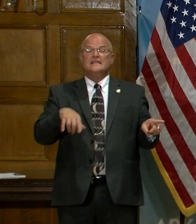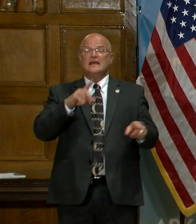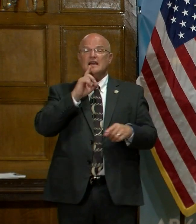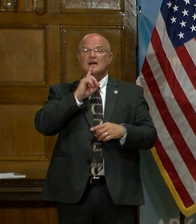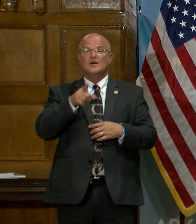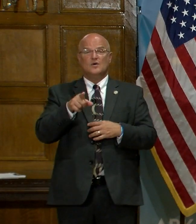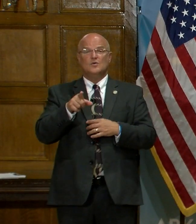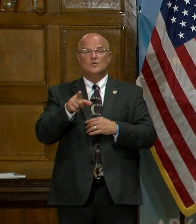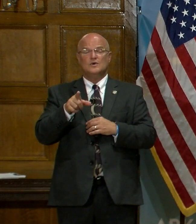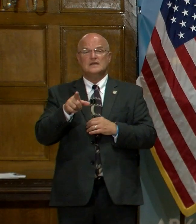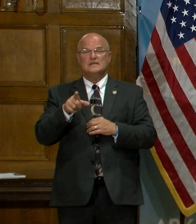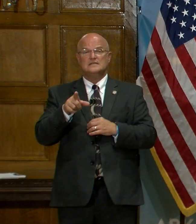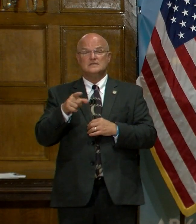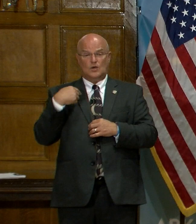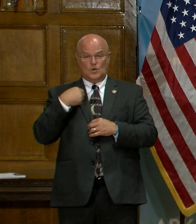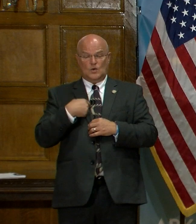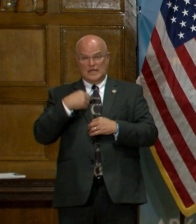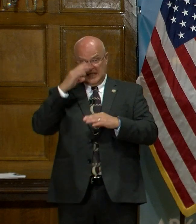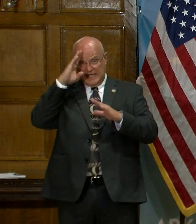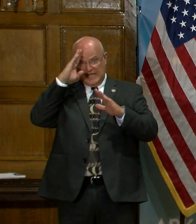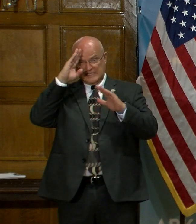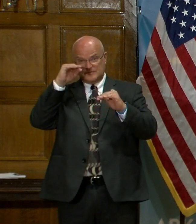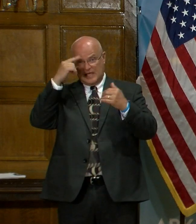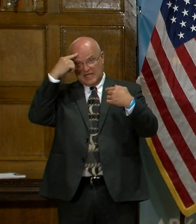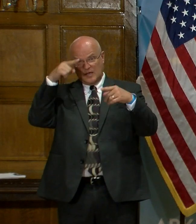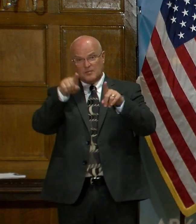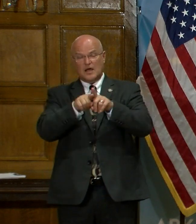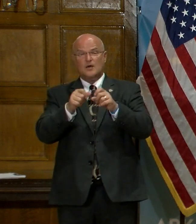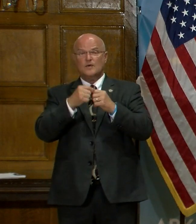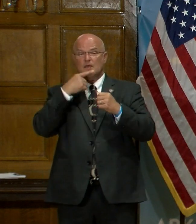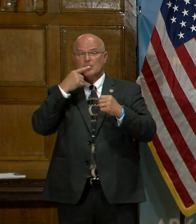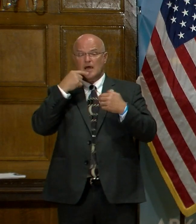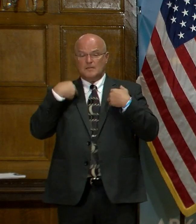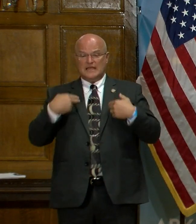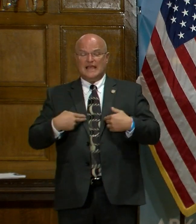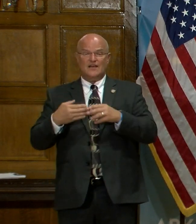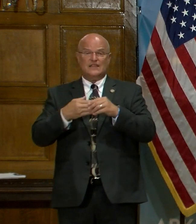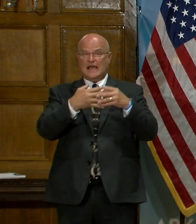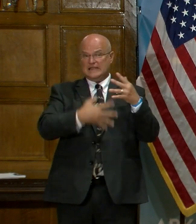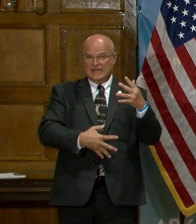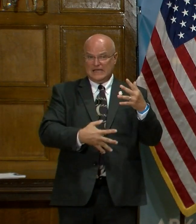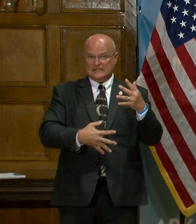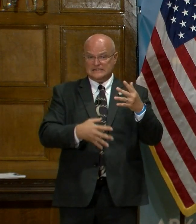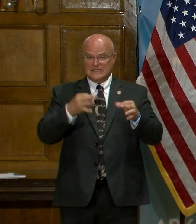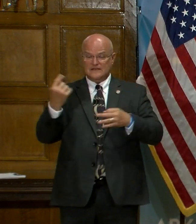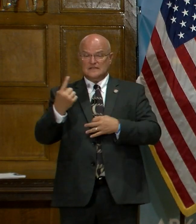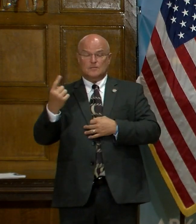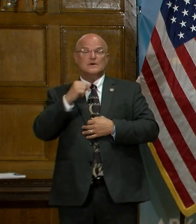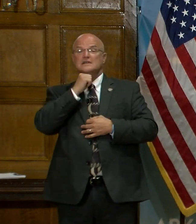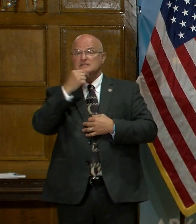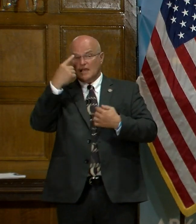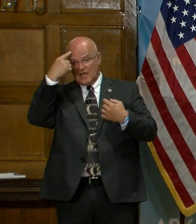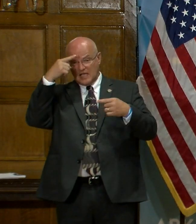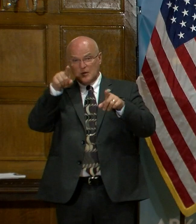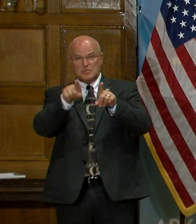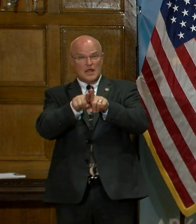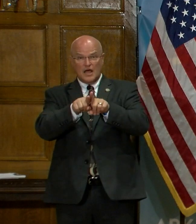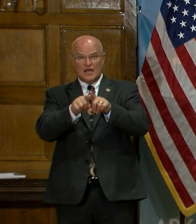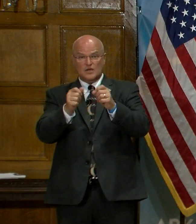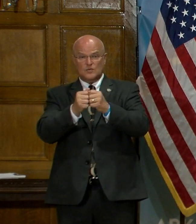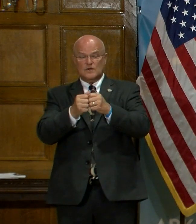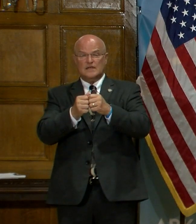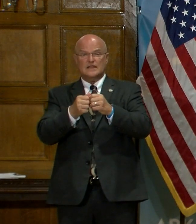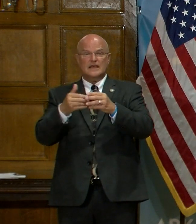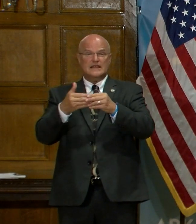was, we expect compliance with our public health guidelines. And if someone is not complying with those,